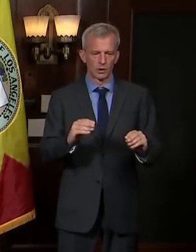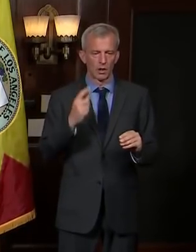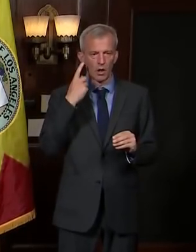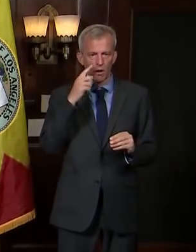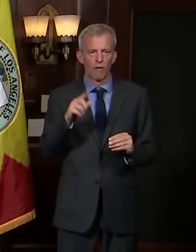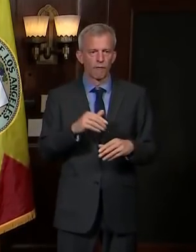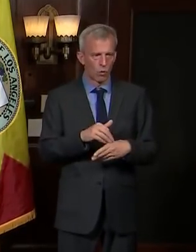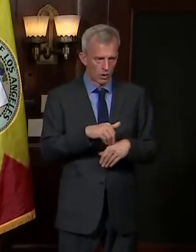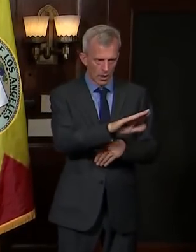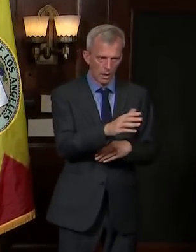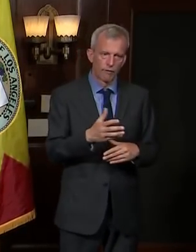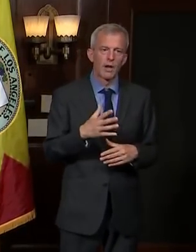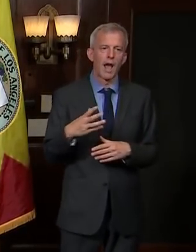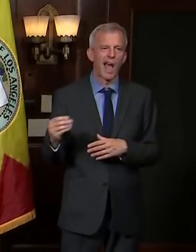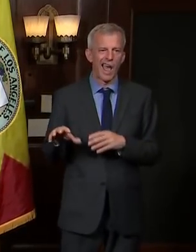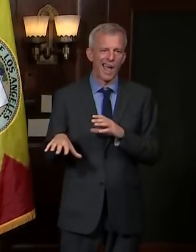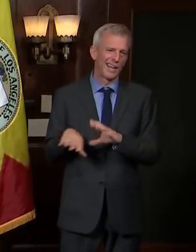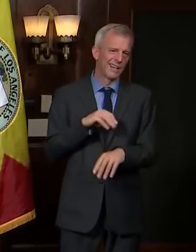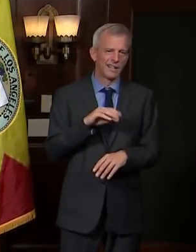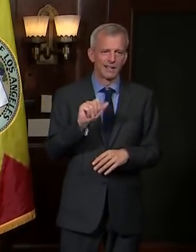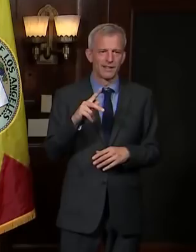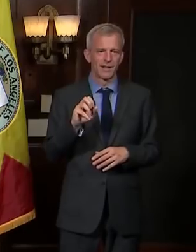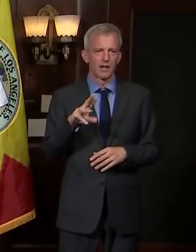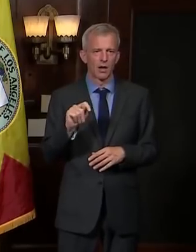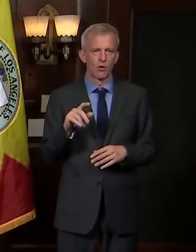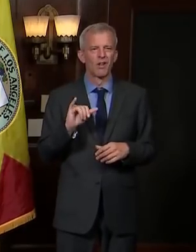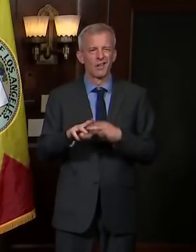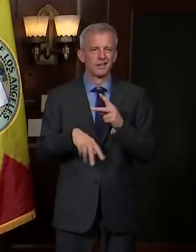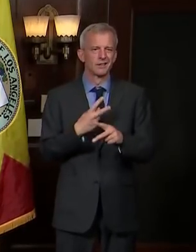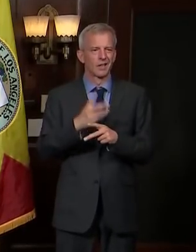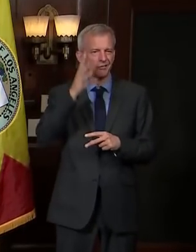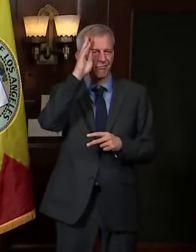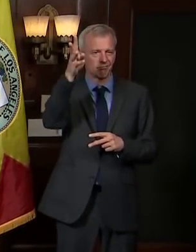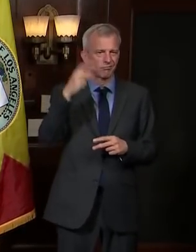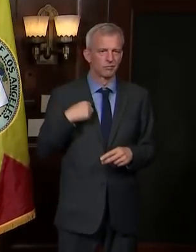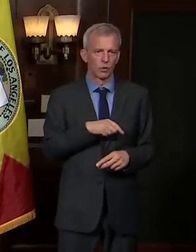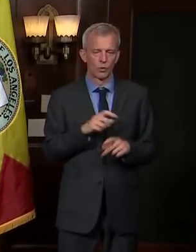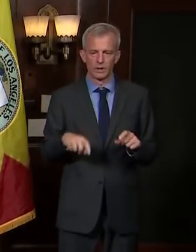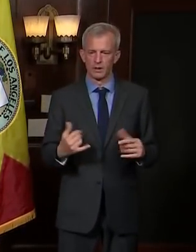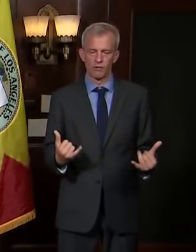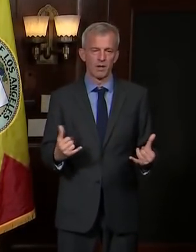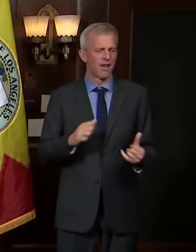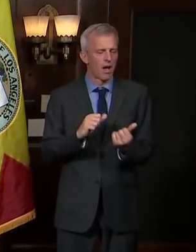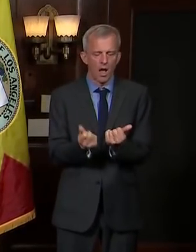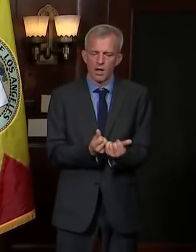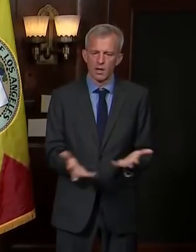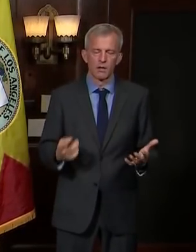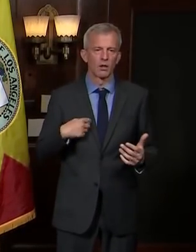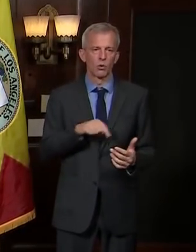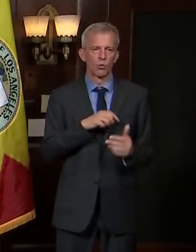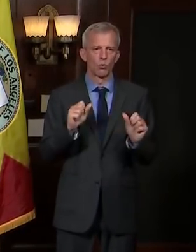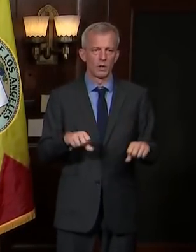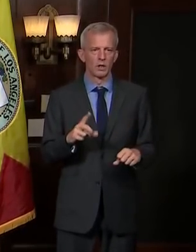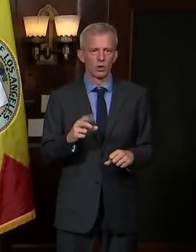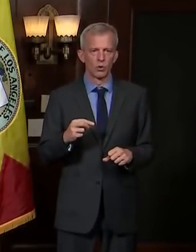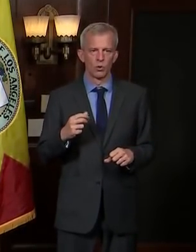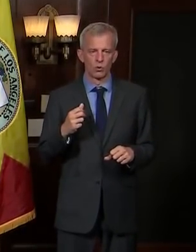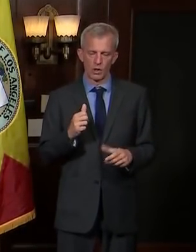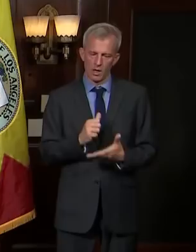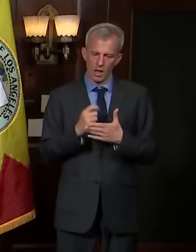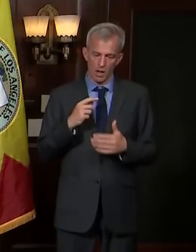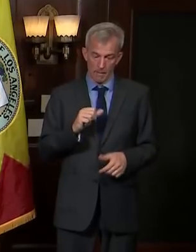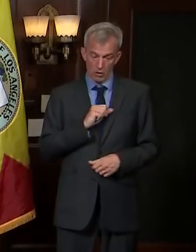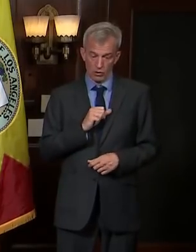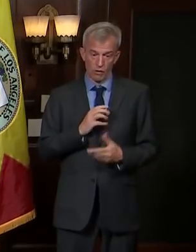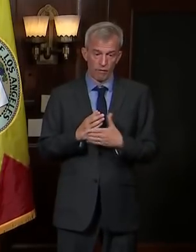and takeout, and that's the kind of ingenuity that we need right now. We need to think about anything we can do to get ourselves through this, not just